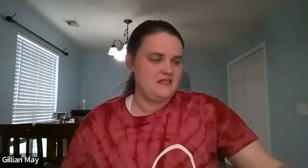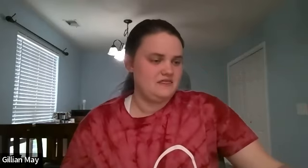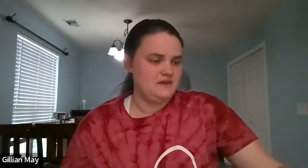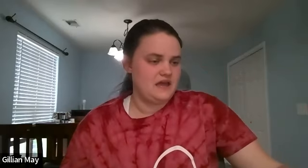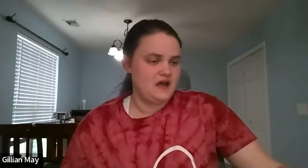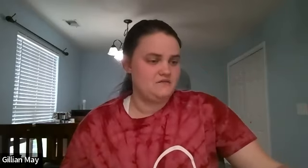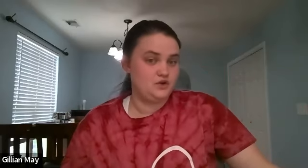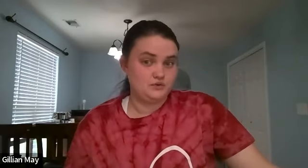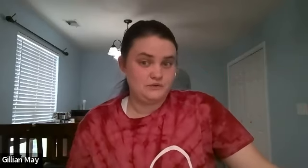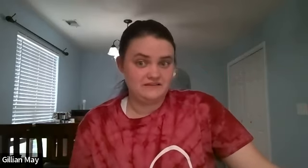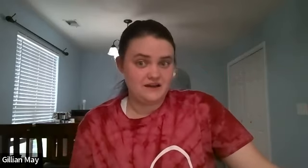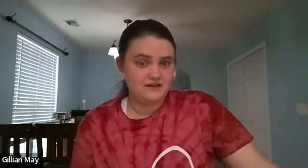Then we have gorilla.